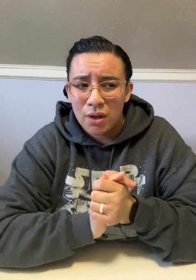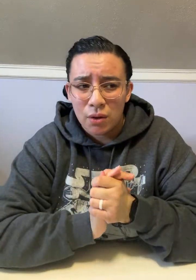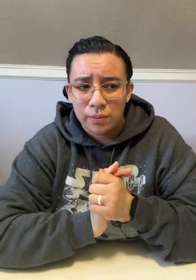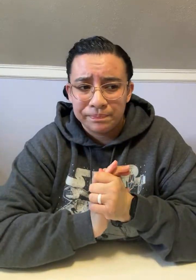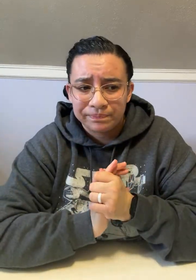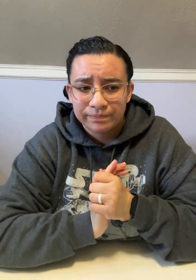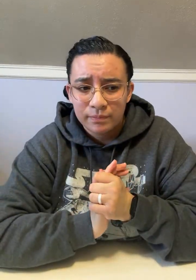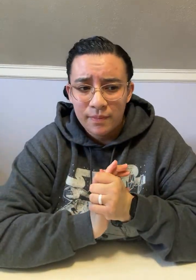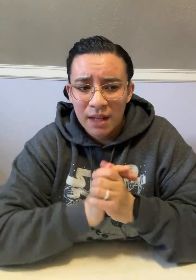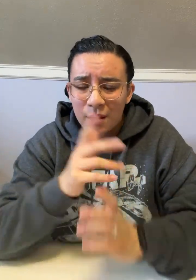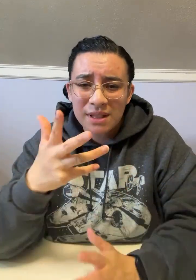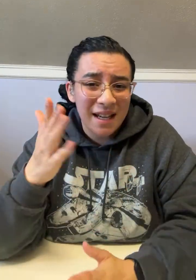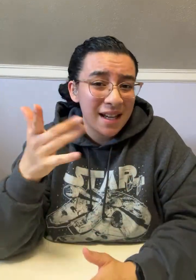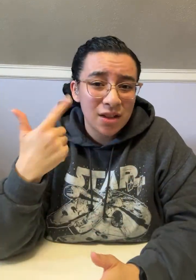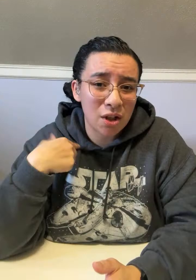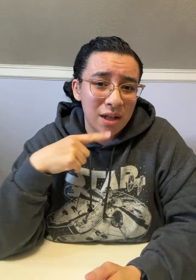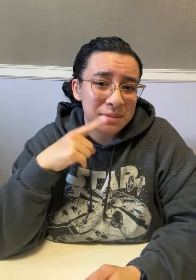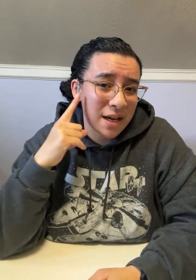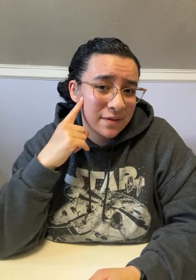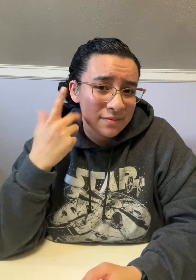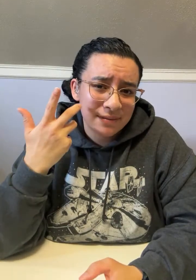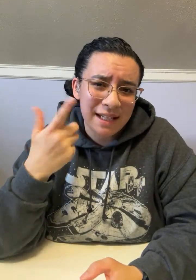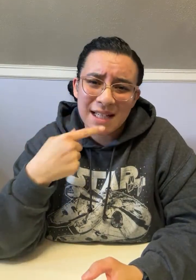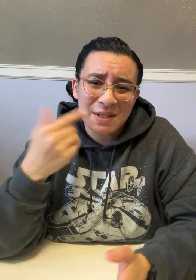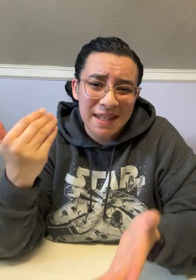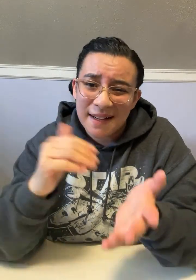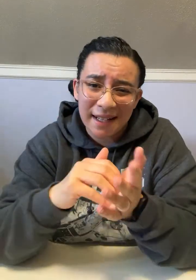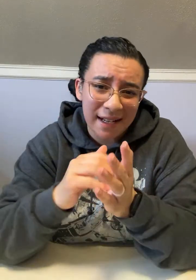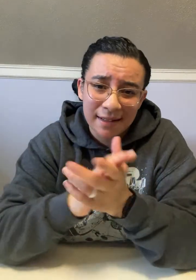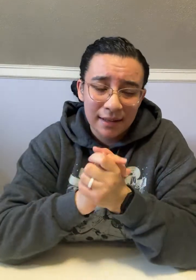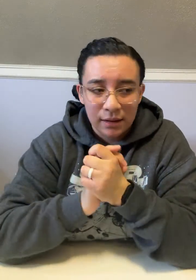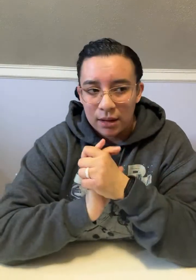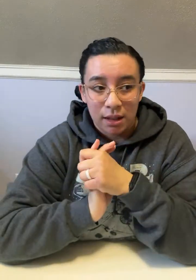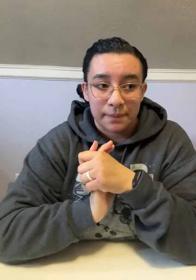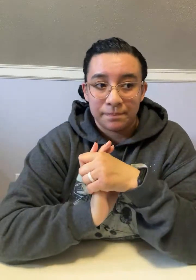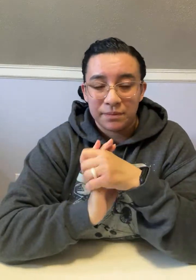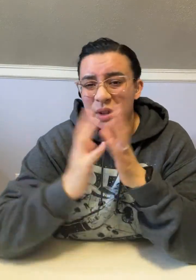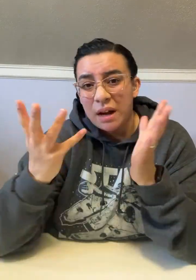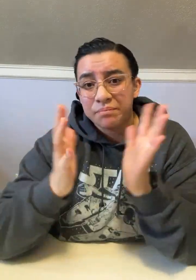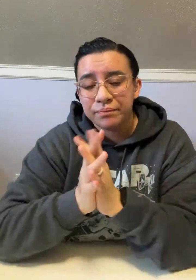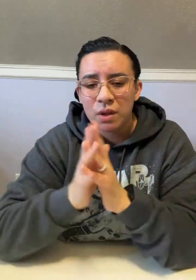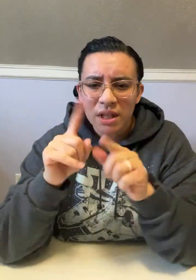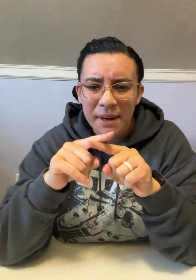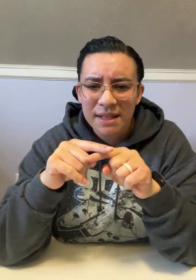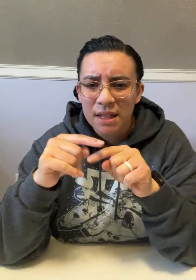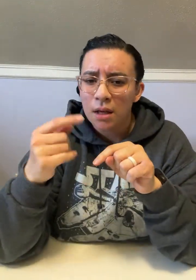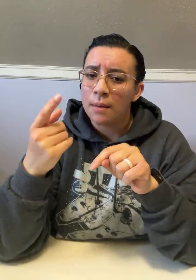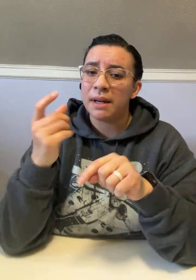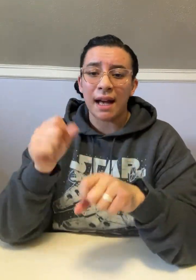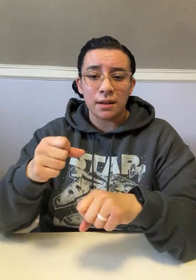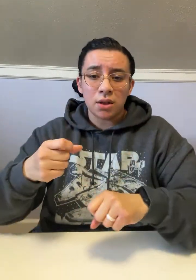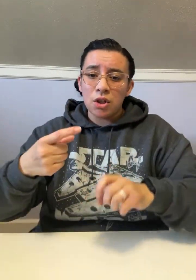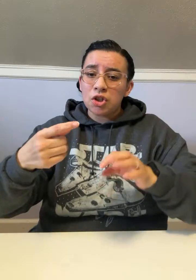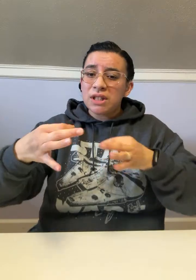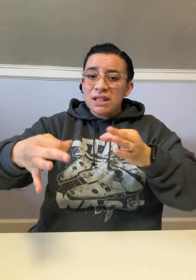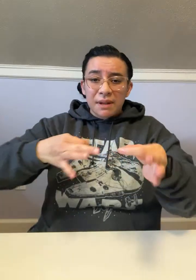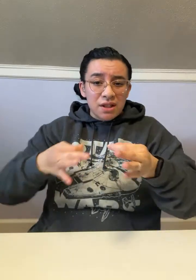So I'll say, hey, I'm deaf. Like, can you say that again? So yeah, so it depends. But yeah, so you just explain to